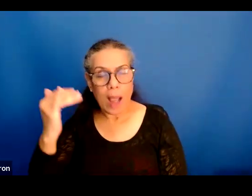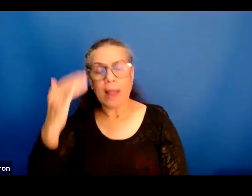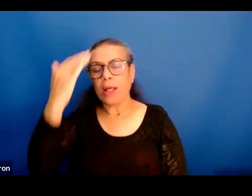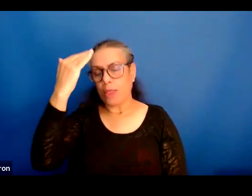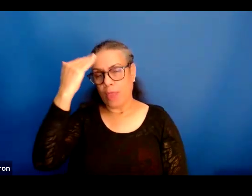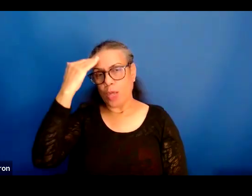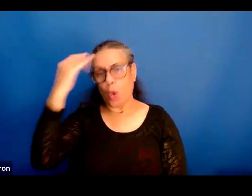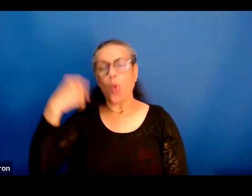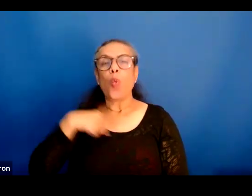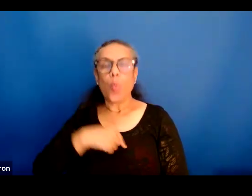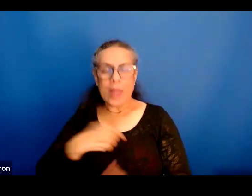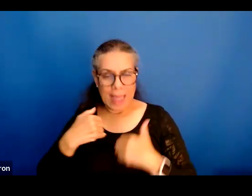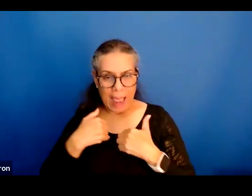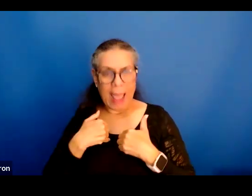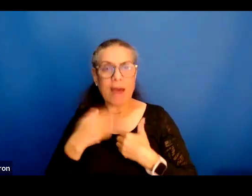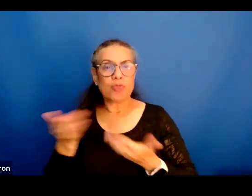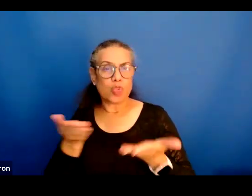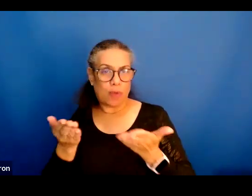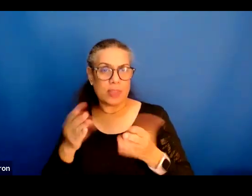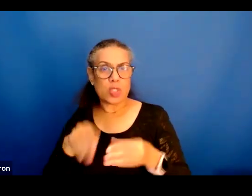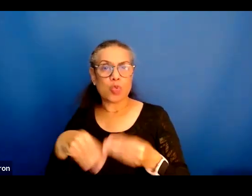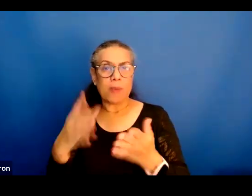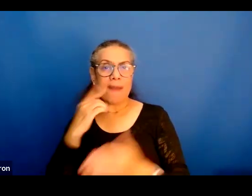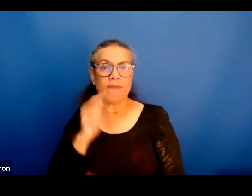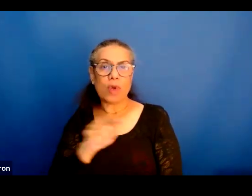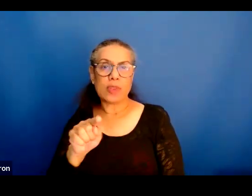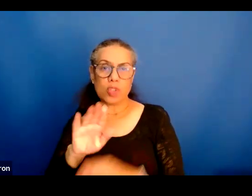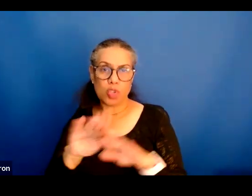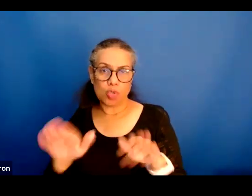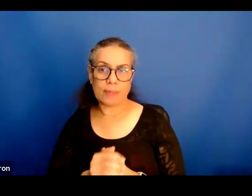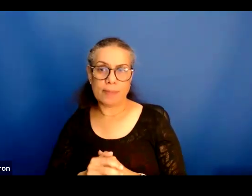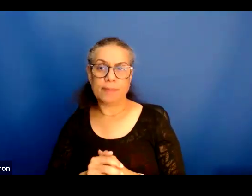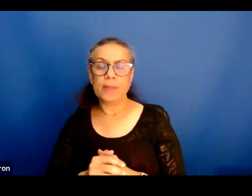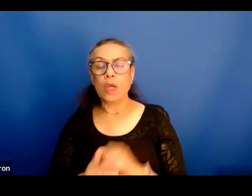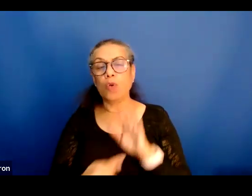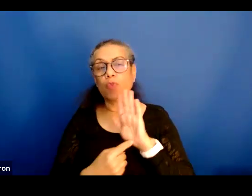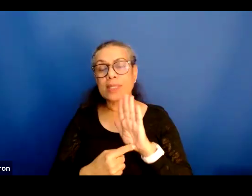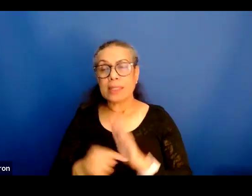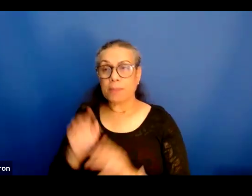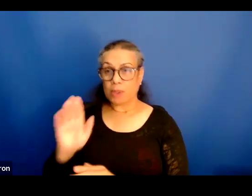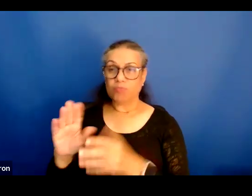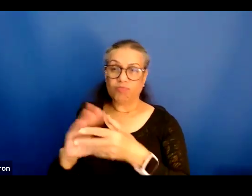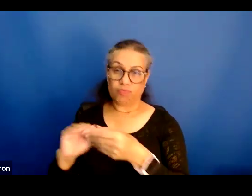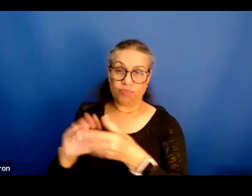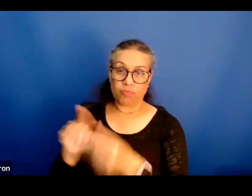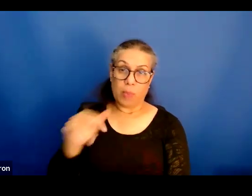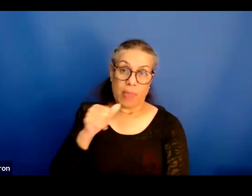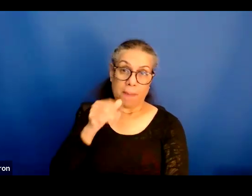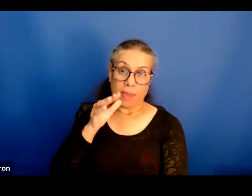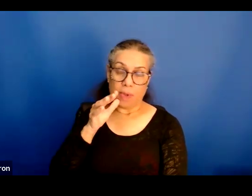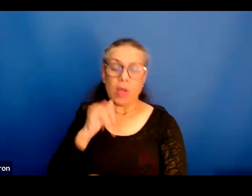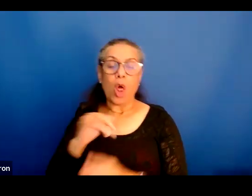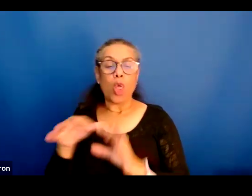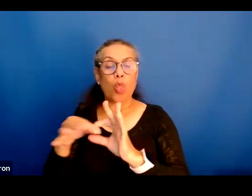know that we have the services to provide for their child. So for example, the parent that you're referring to, the coordinator of